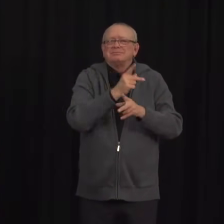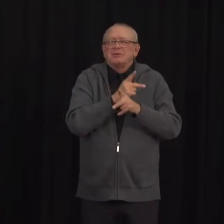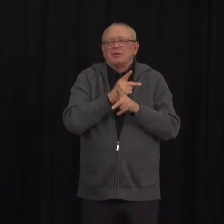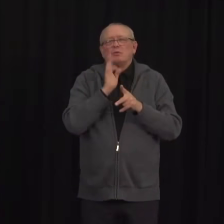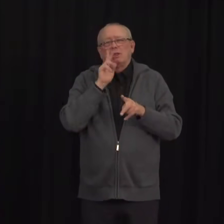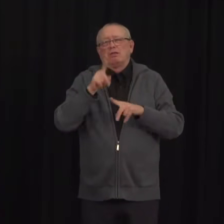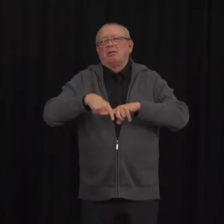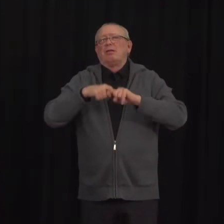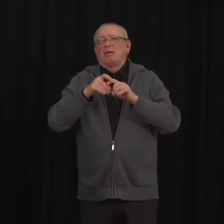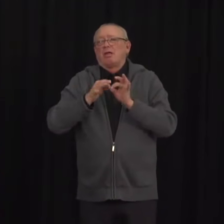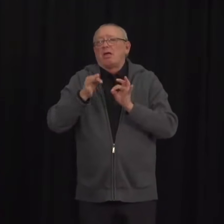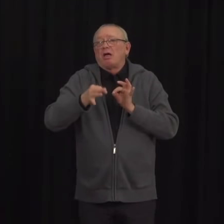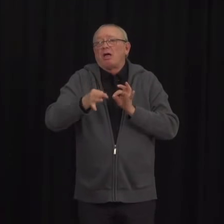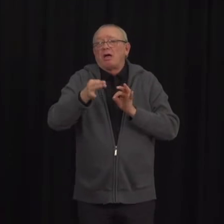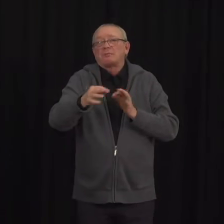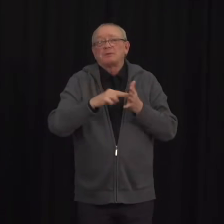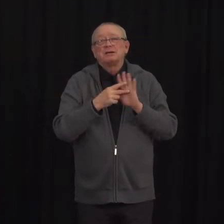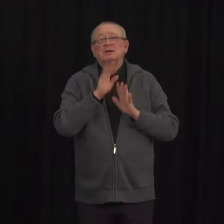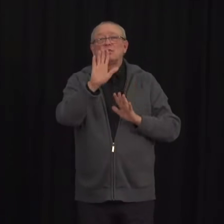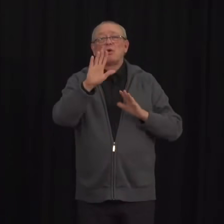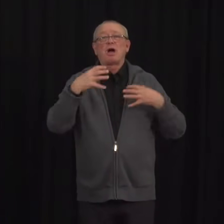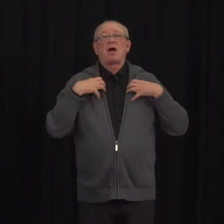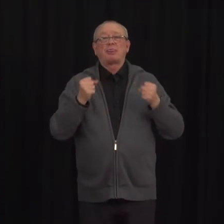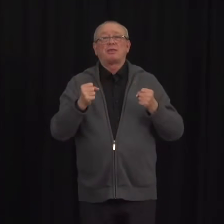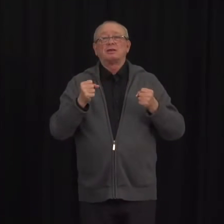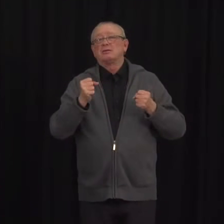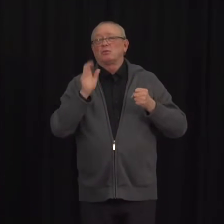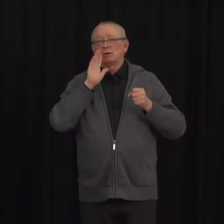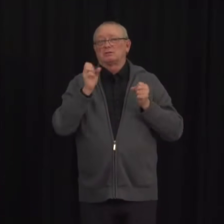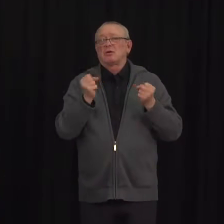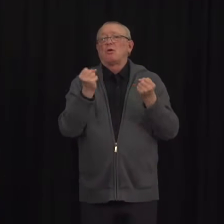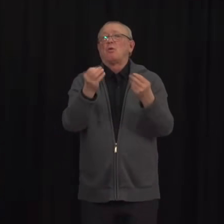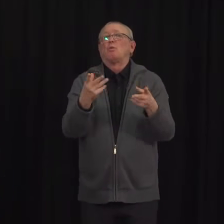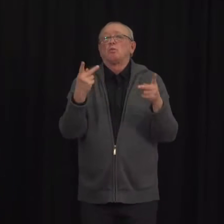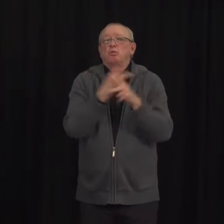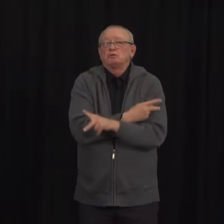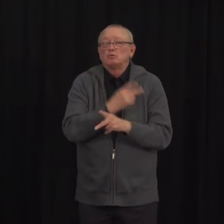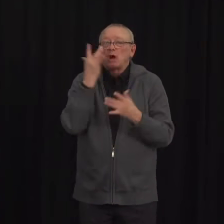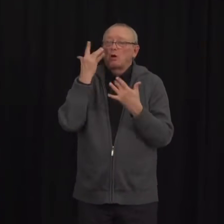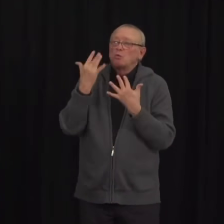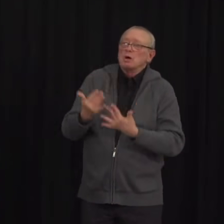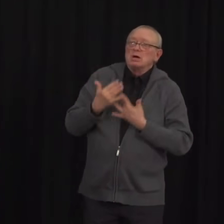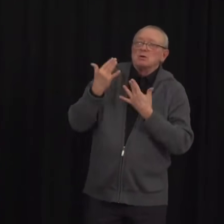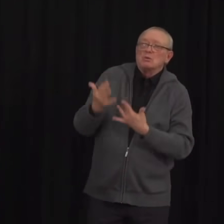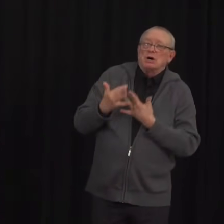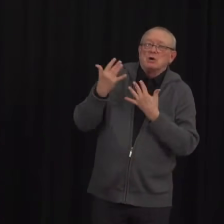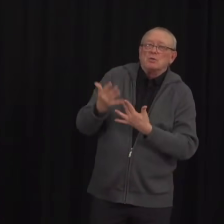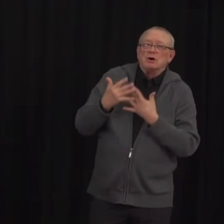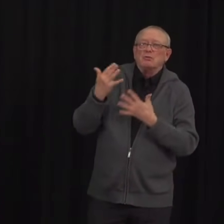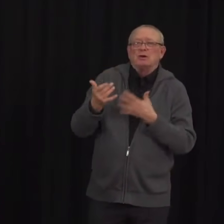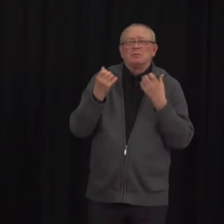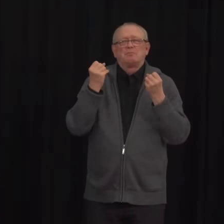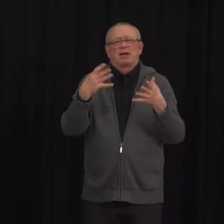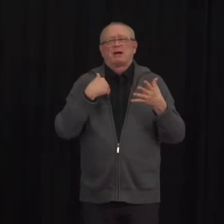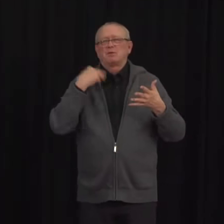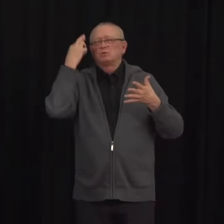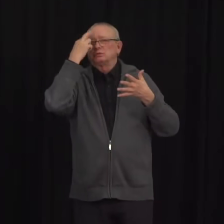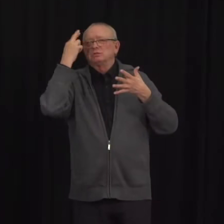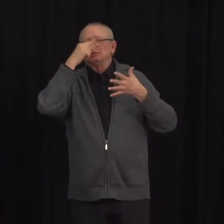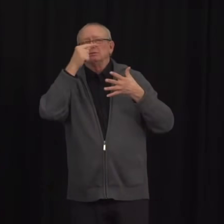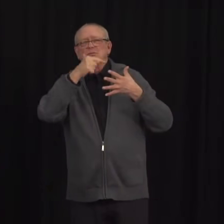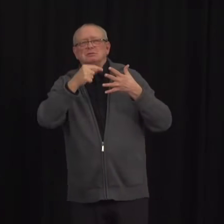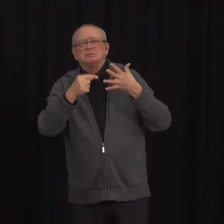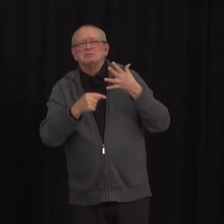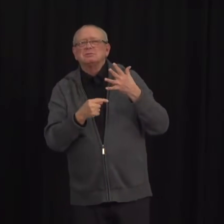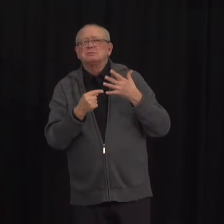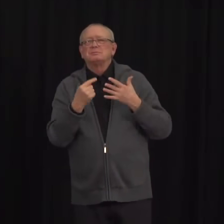health conditions worsen as those COVID case rises. So these are all the reasons why coming together over this next time period,